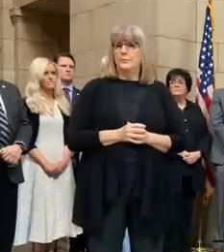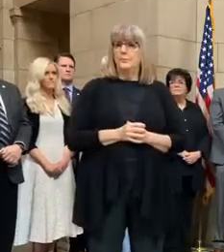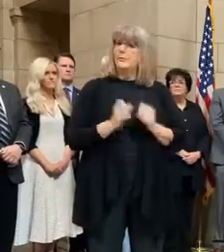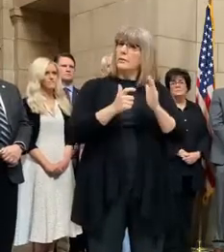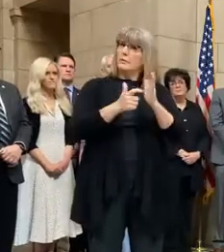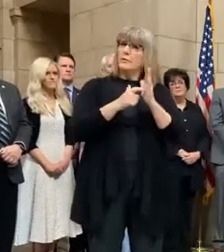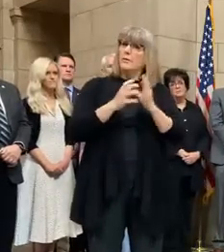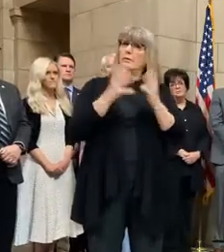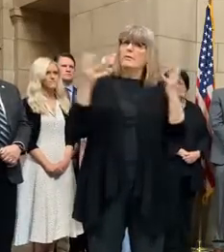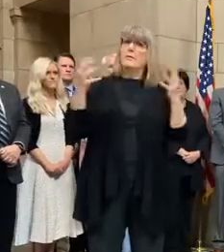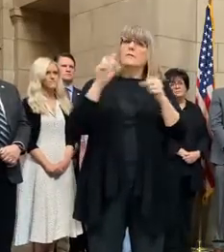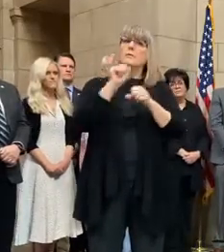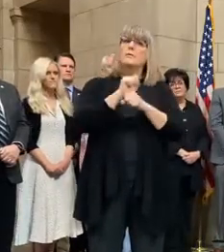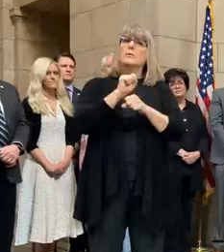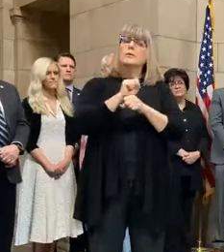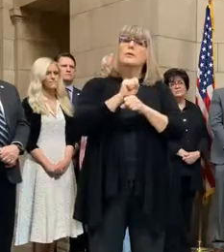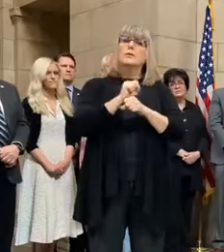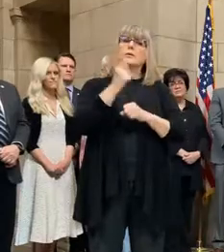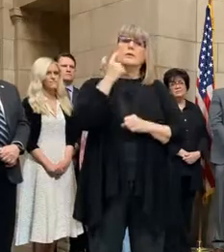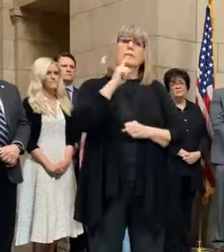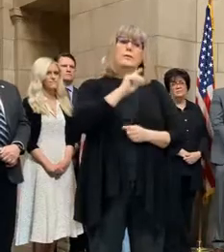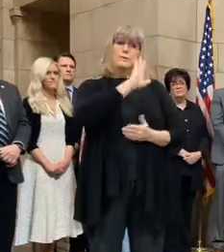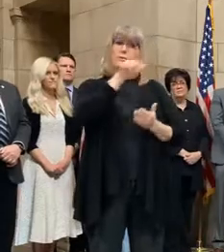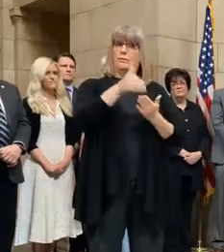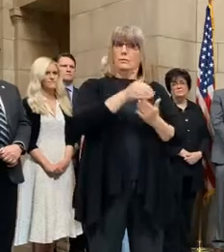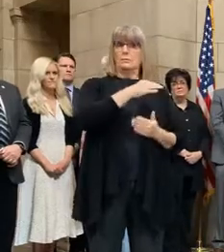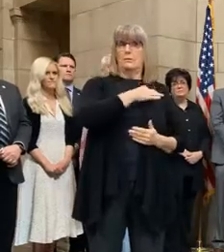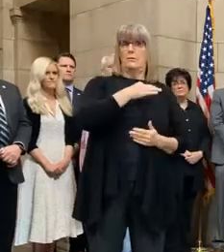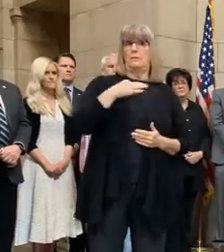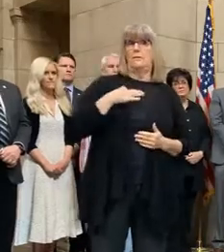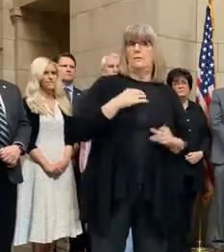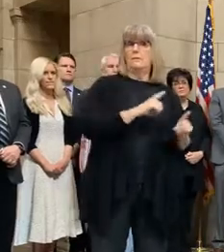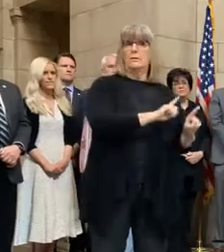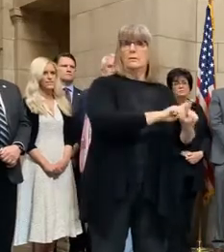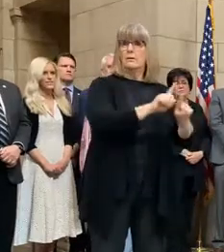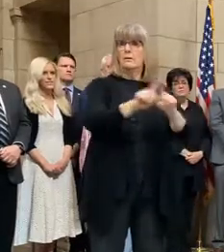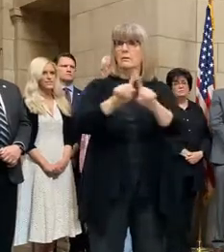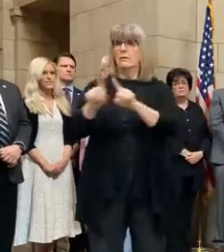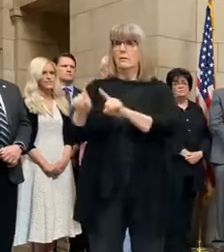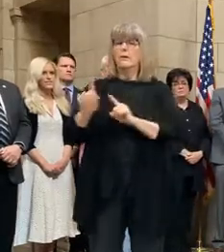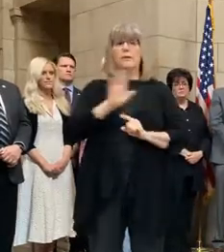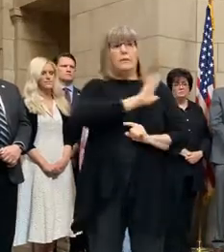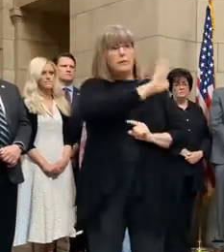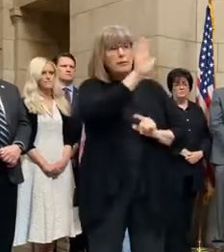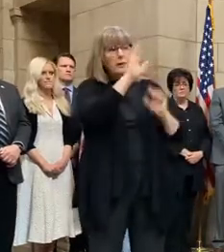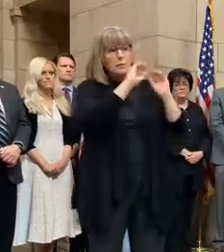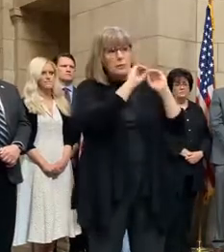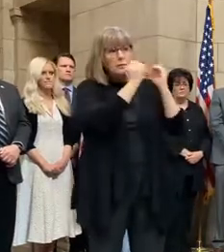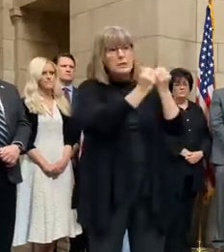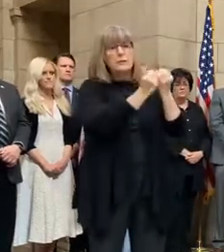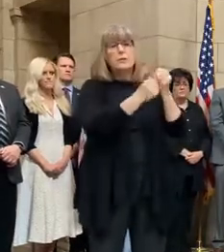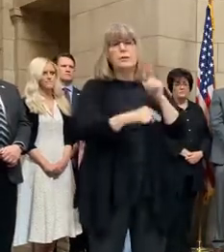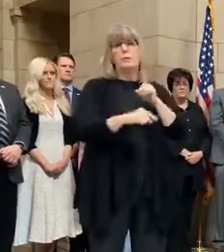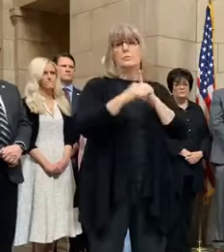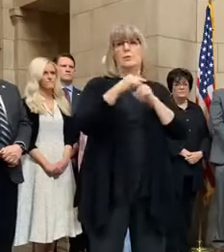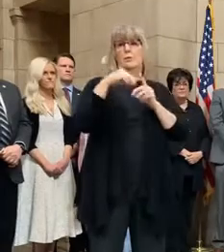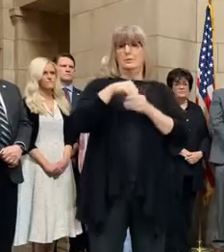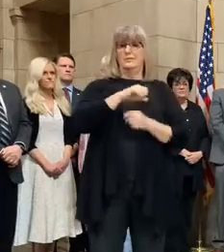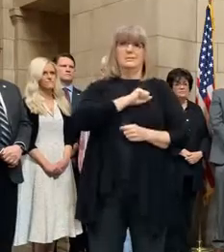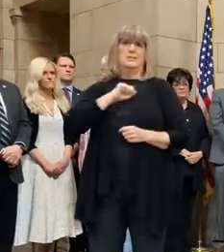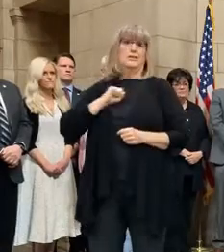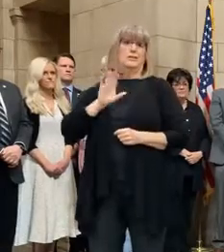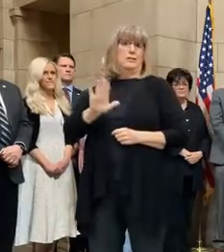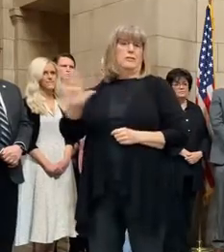also required a lot of work on behalf of all the staffs of not only those organizations, but also in the